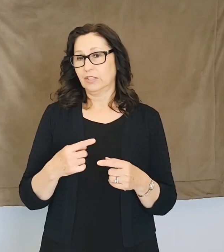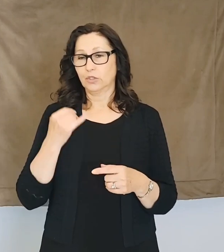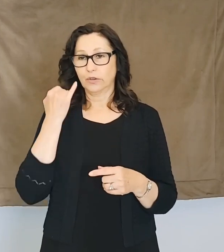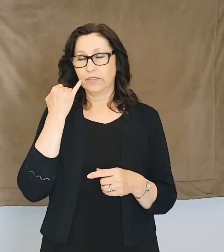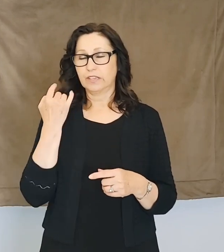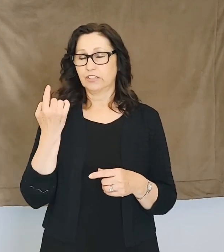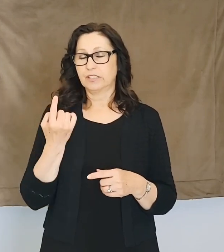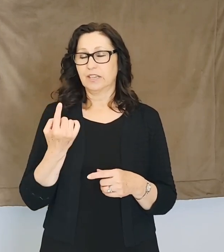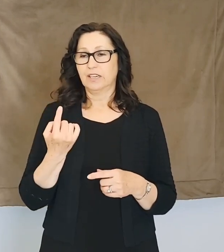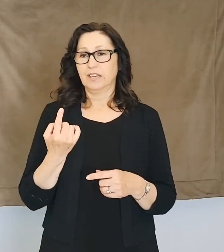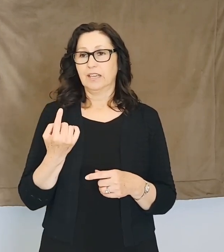So